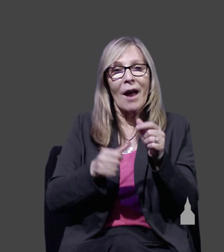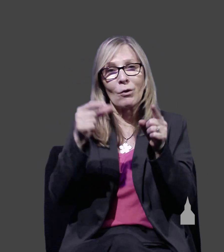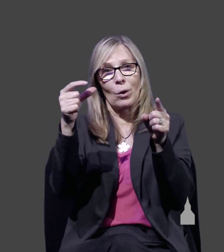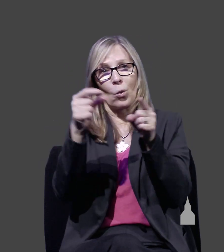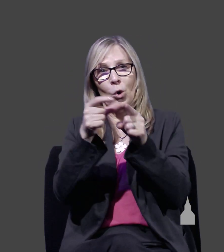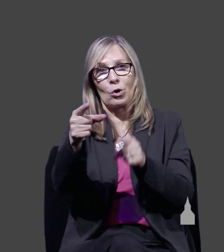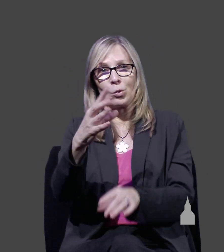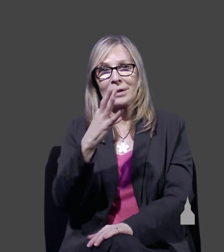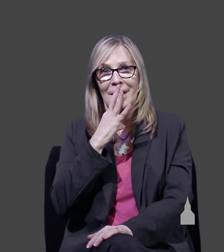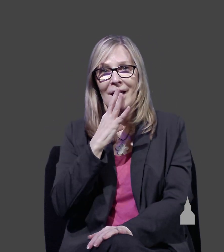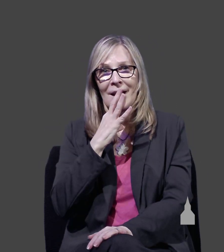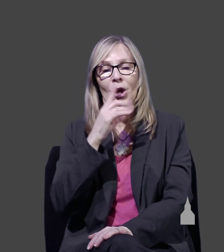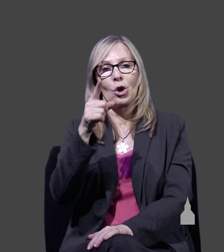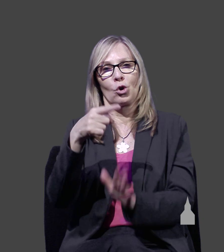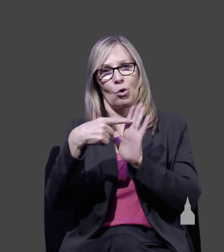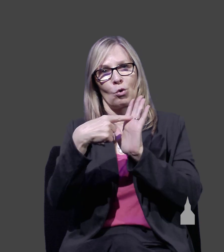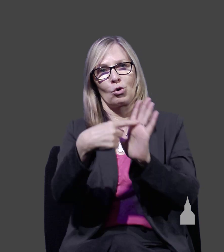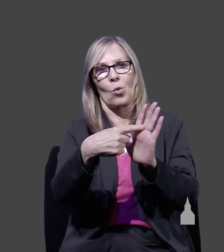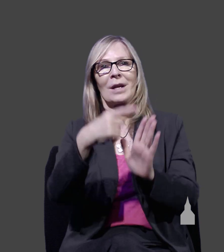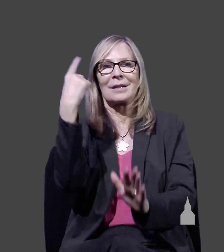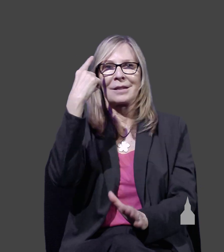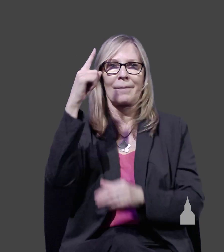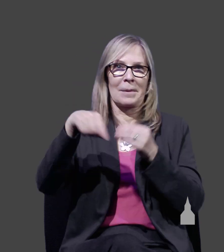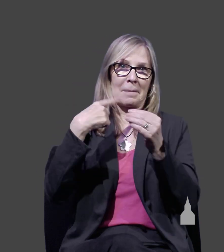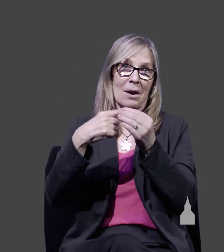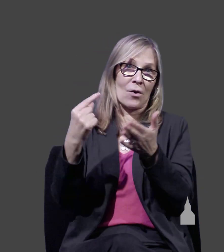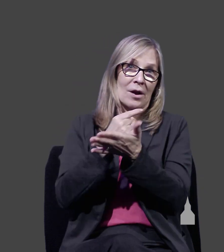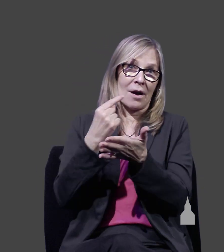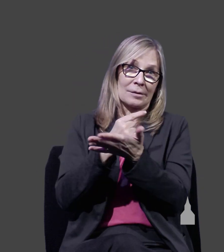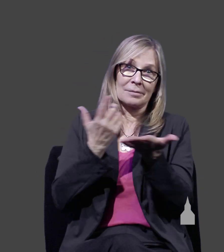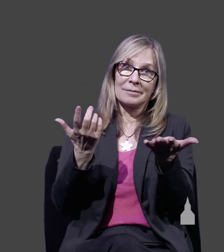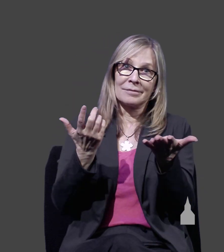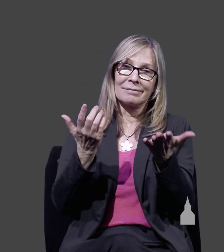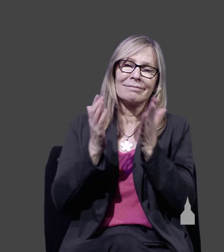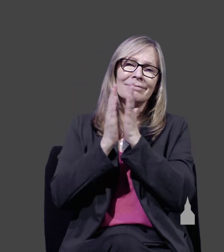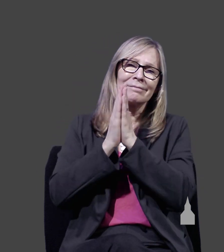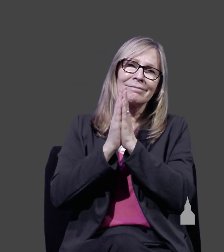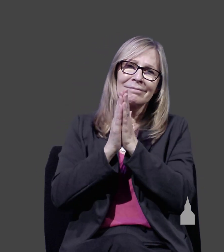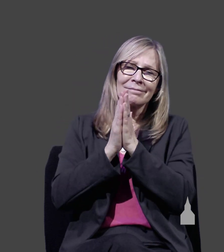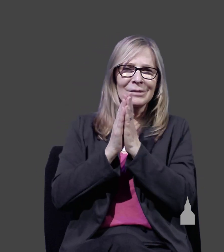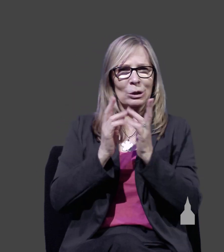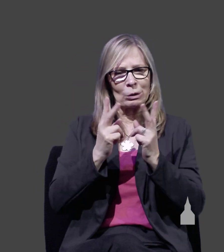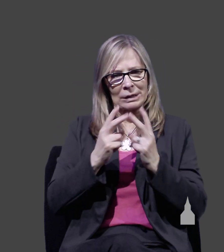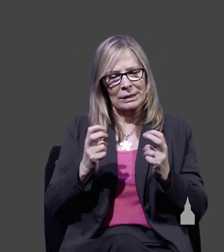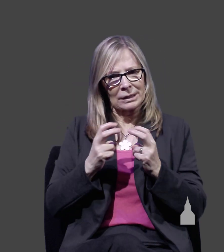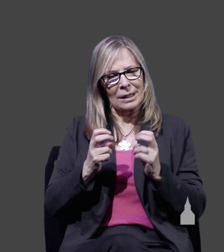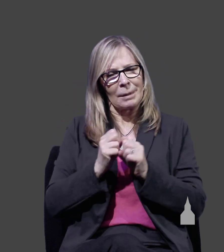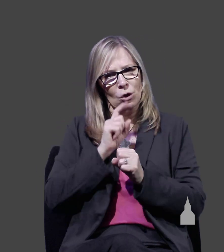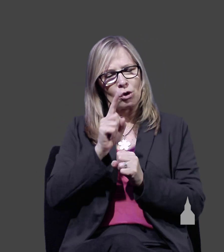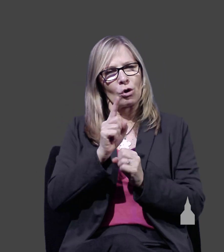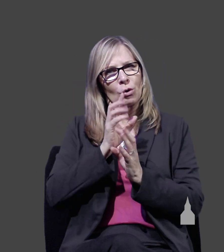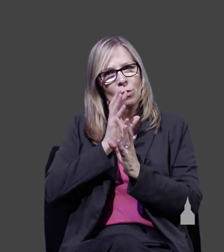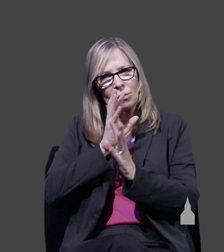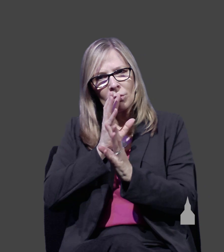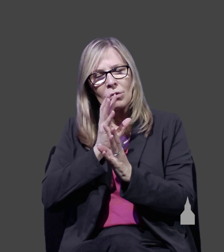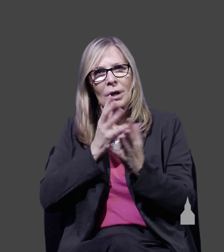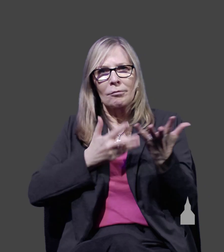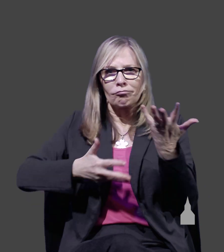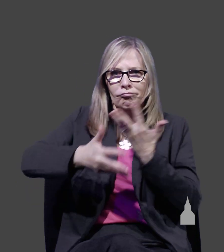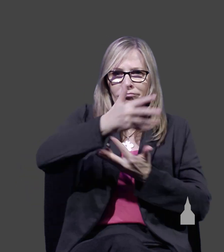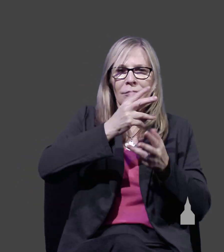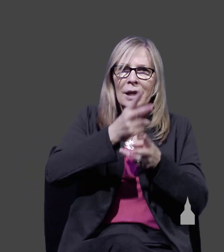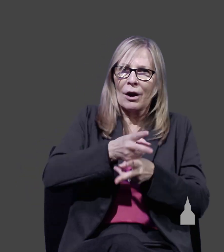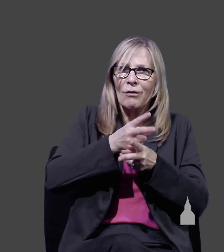you're reflecting something about the gospel. I pray that you'll live carefully so that it reflects the love and grace of Jesus